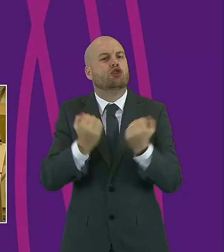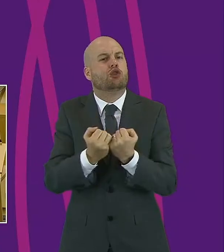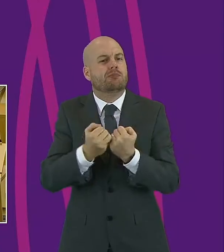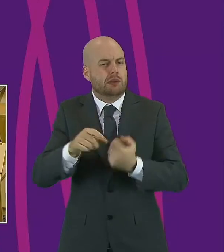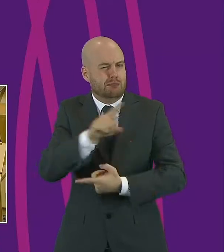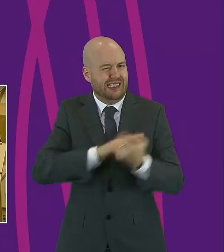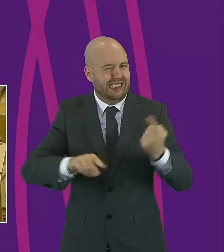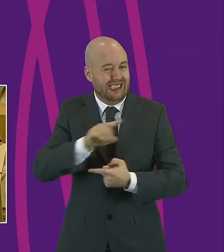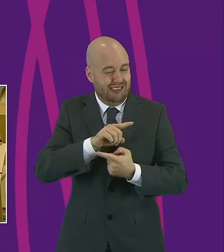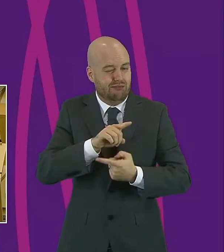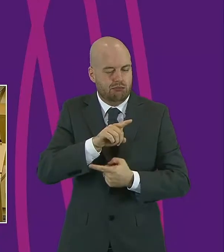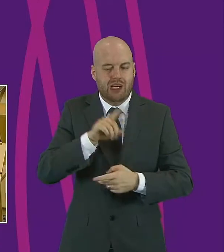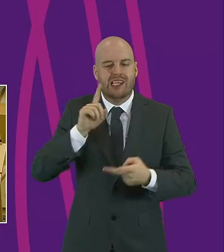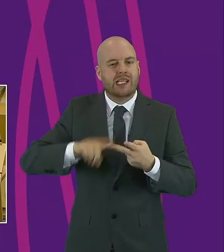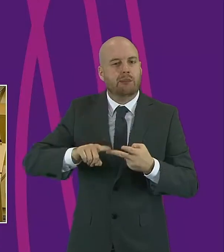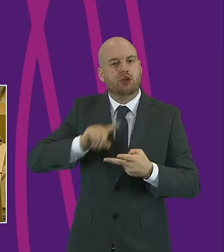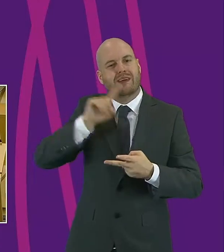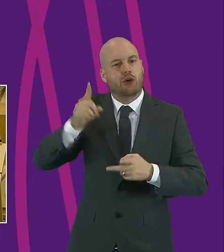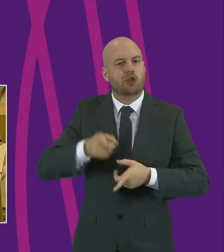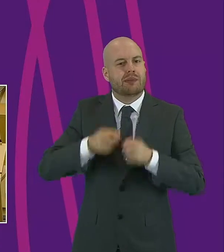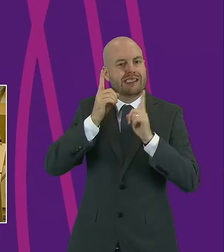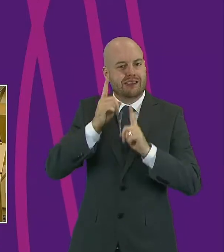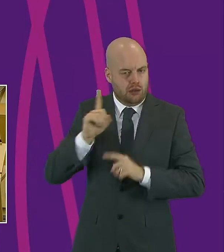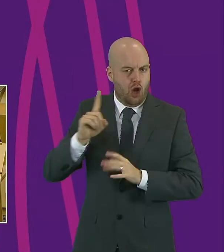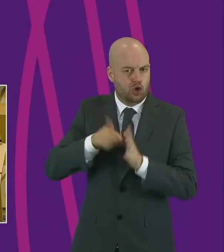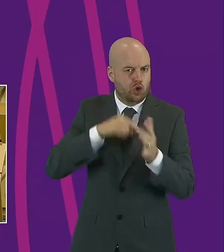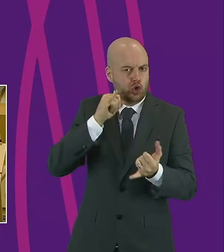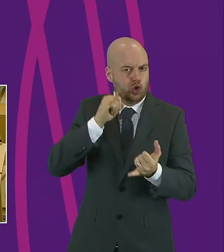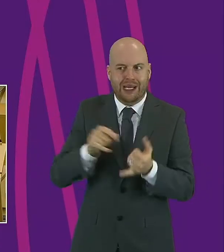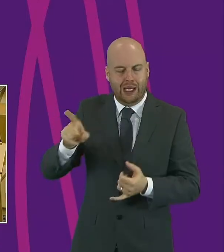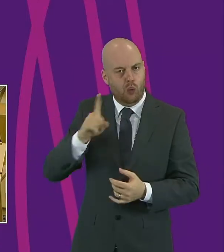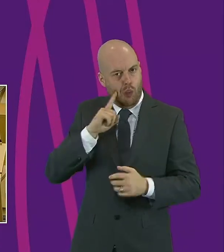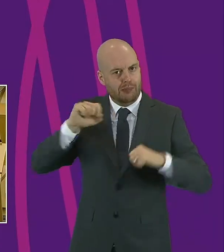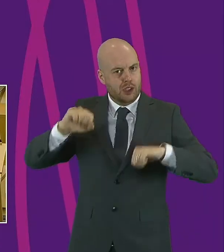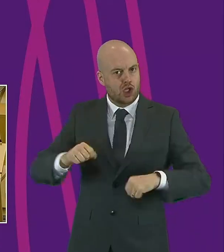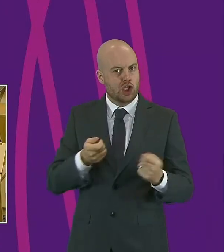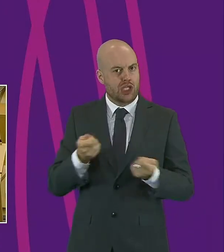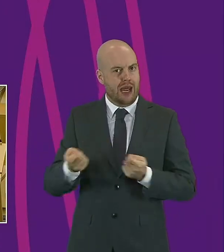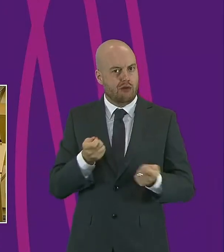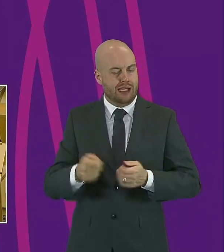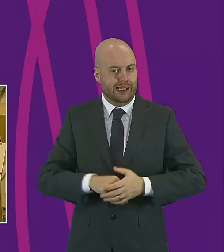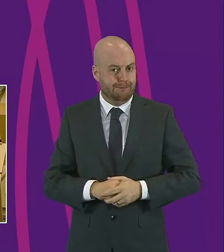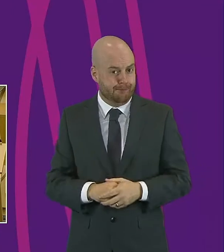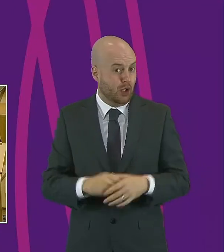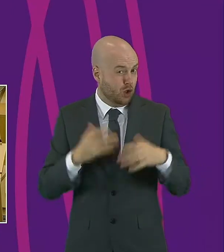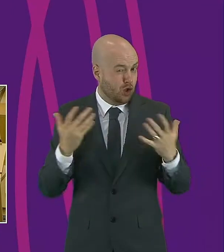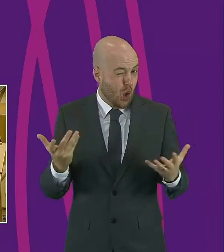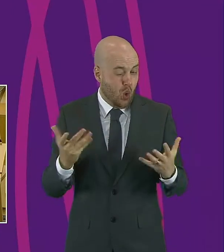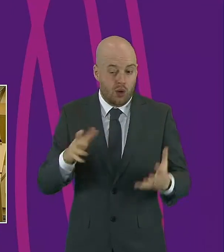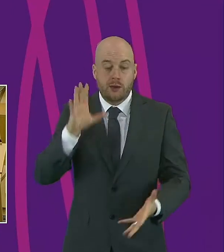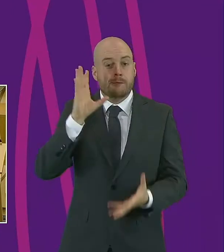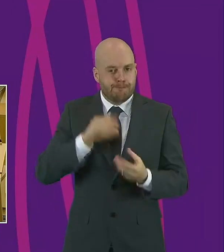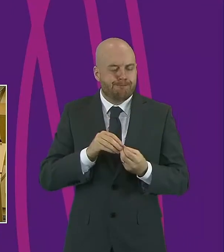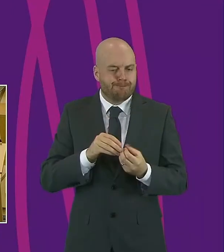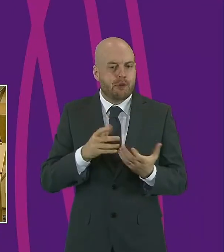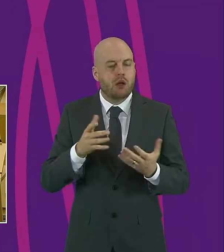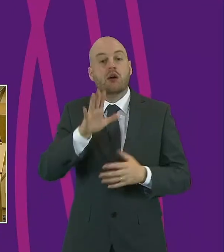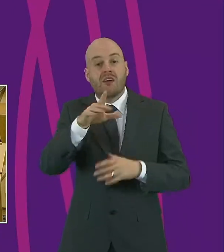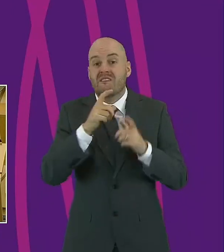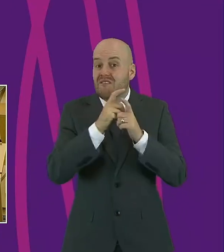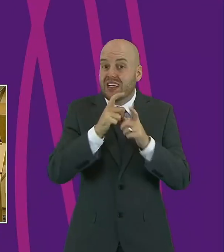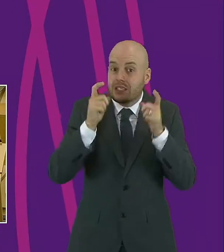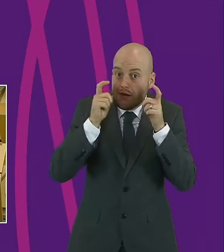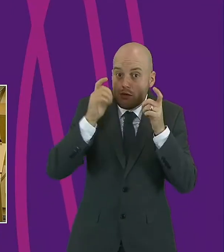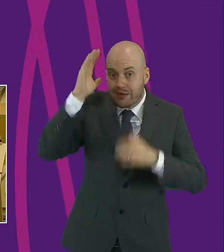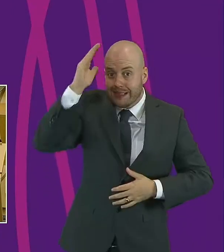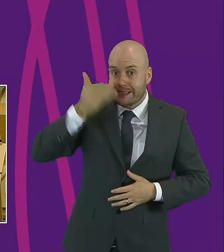the calls that the EIS have made, as well as other calls. I think, to conclude my answer on the issue of face coverings, I do think this is